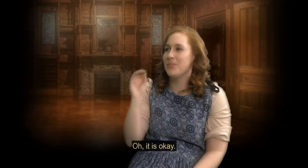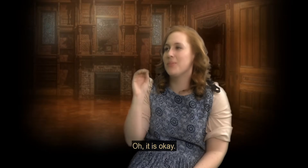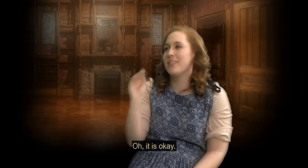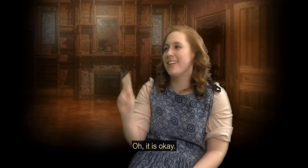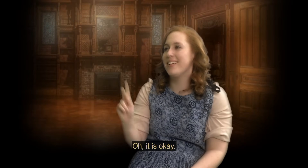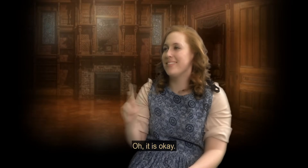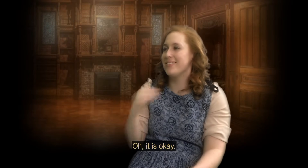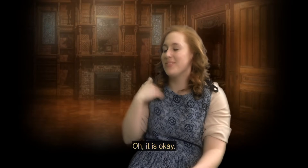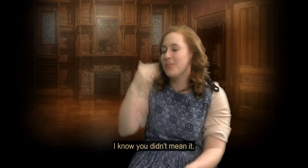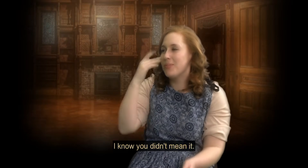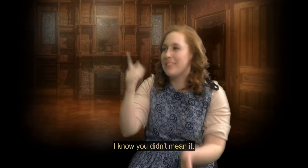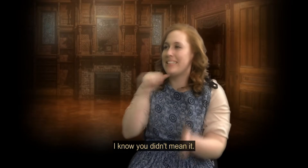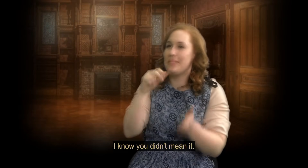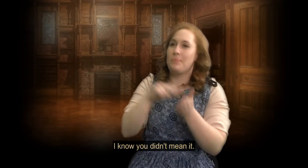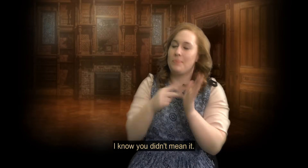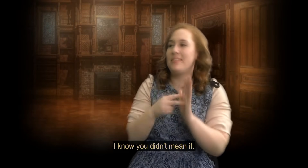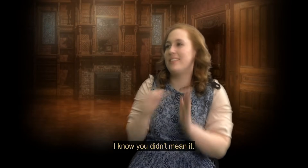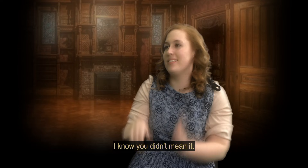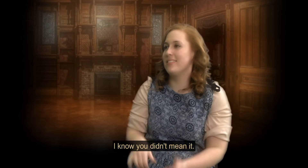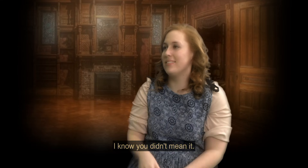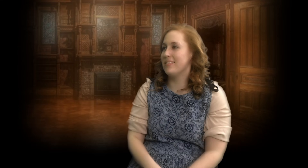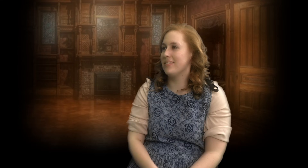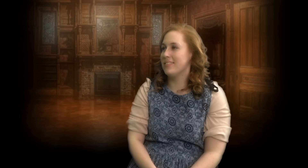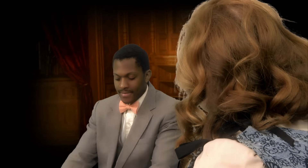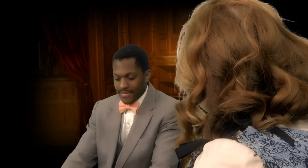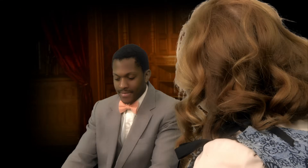Oh, it's okay. I know you didn't mean it.